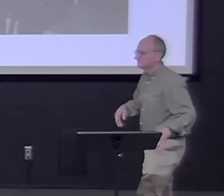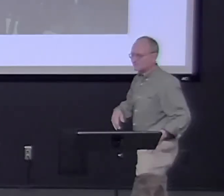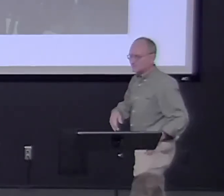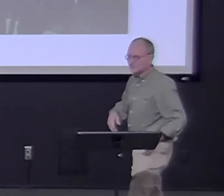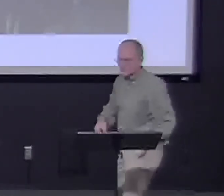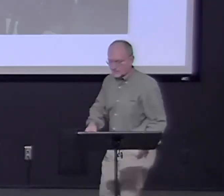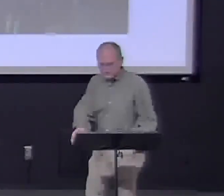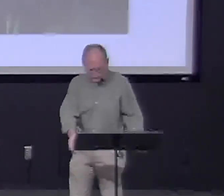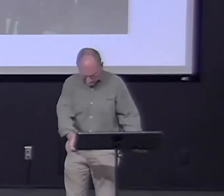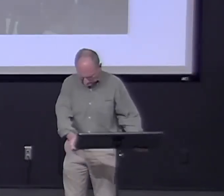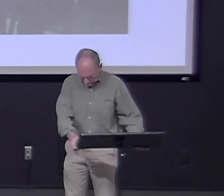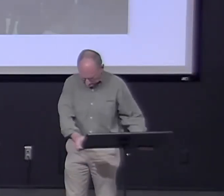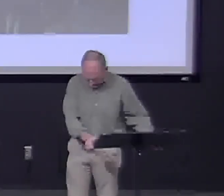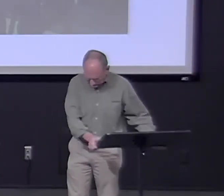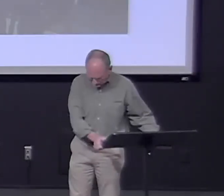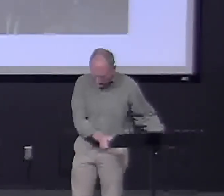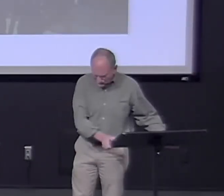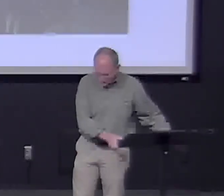So I'm going to voice, I think.